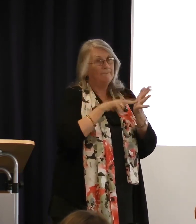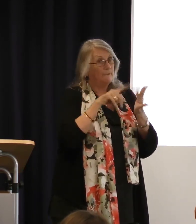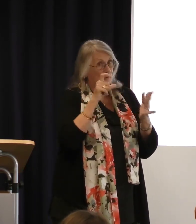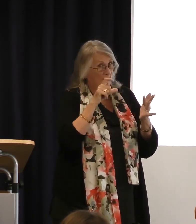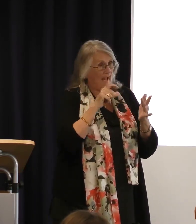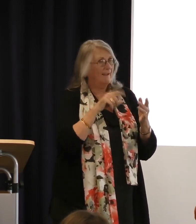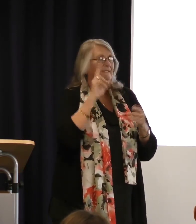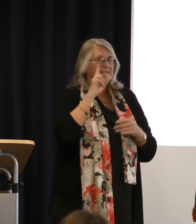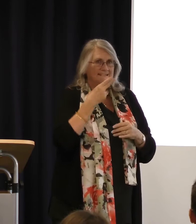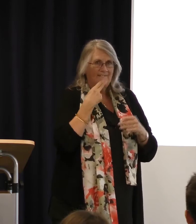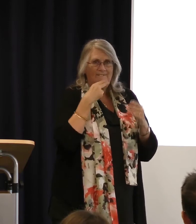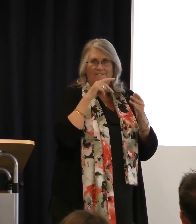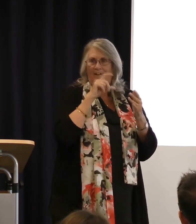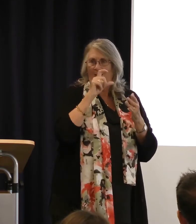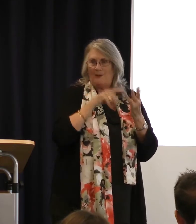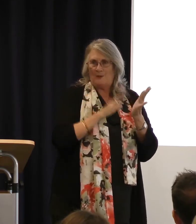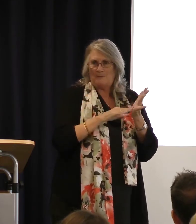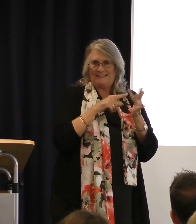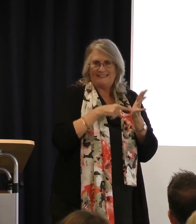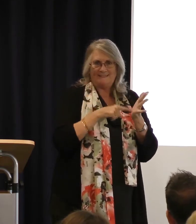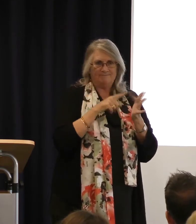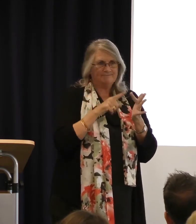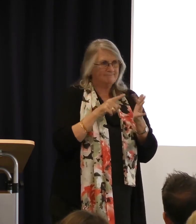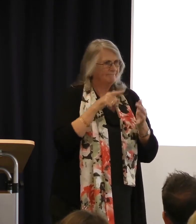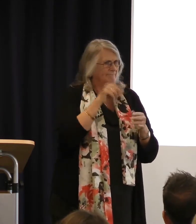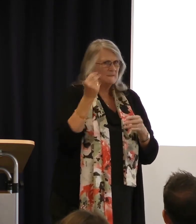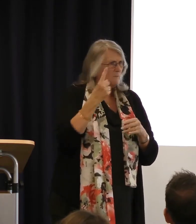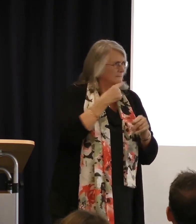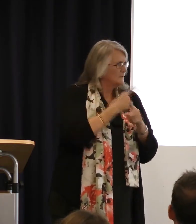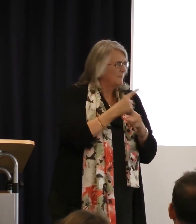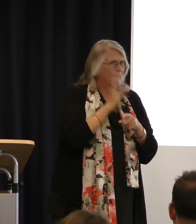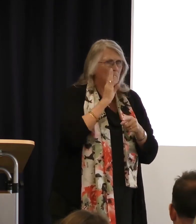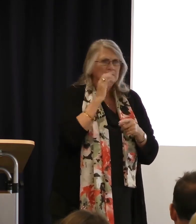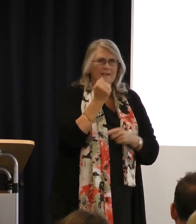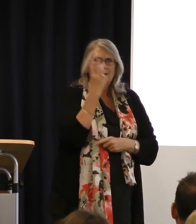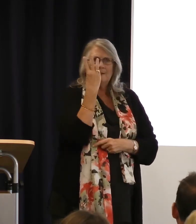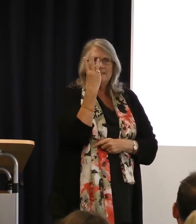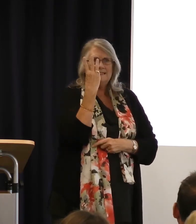Committee, the Victorian Deaf Committee, just to basically book a room.